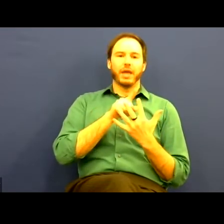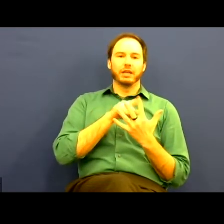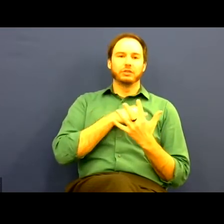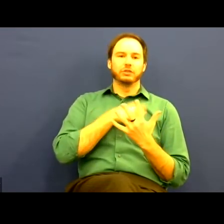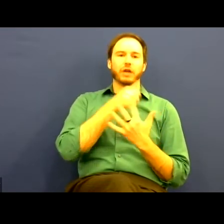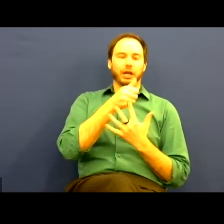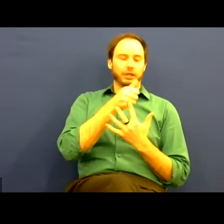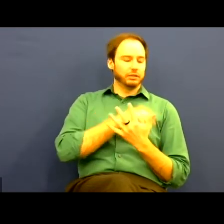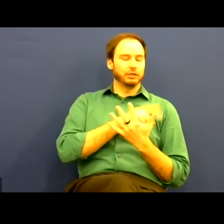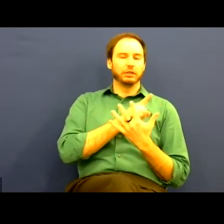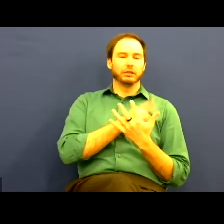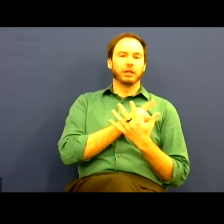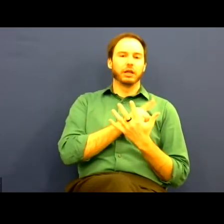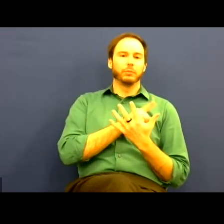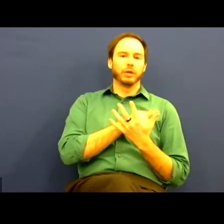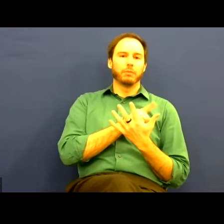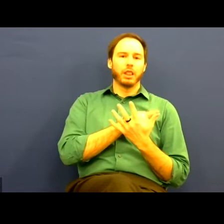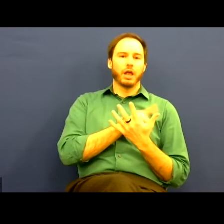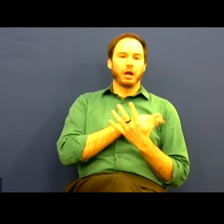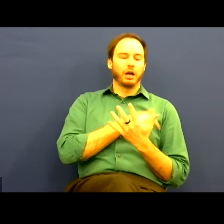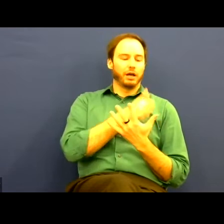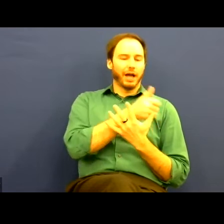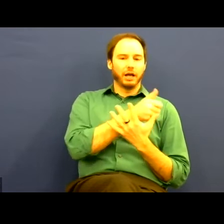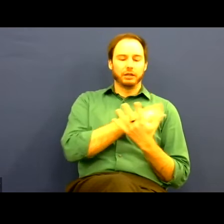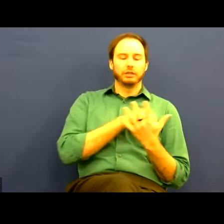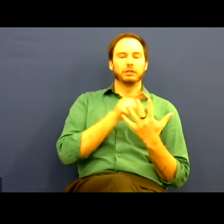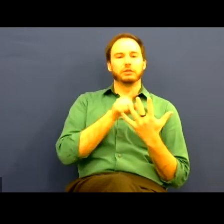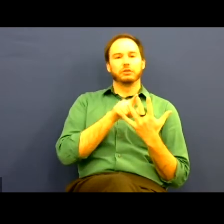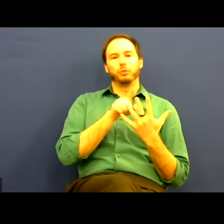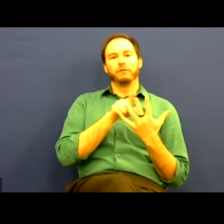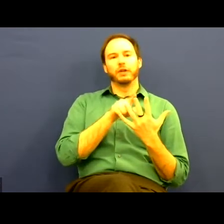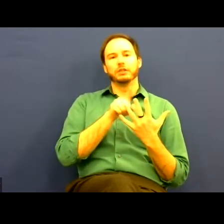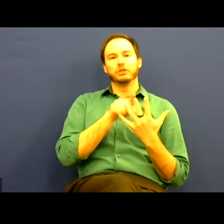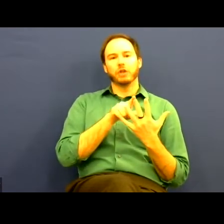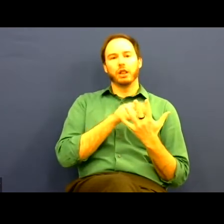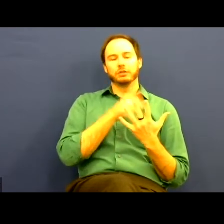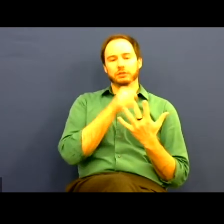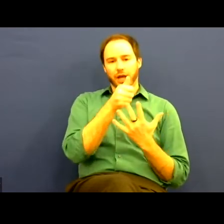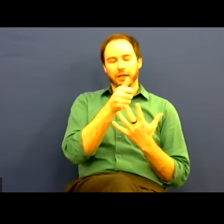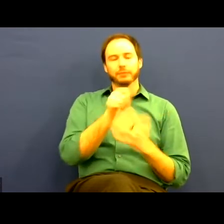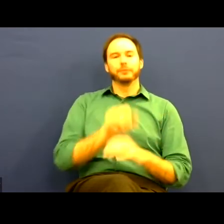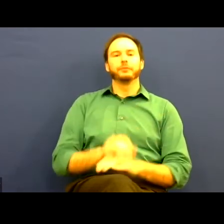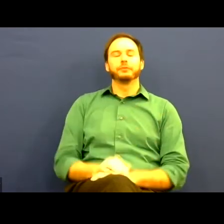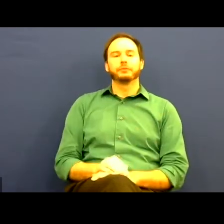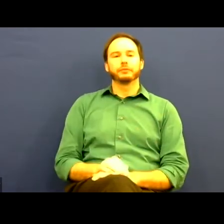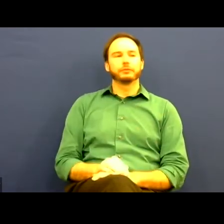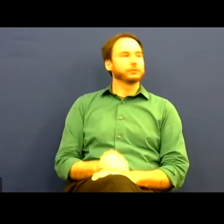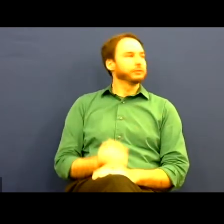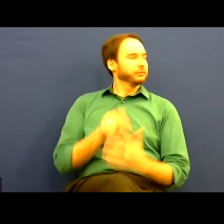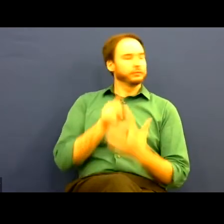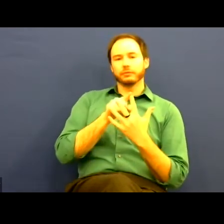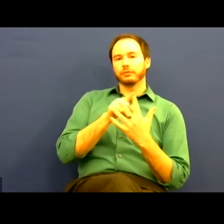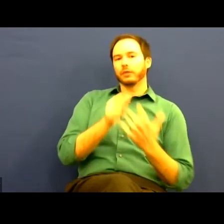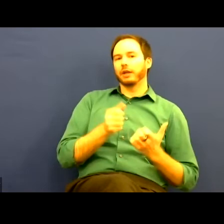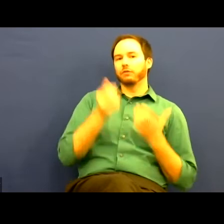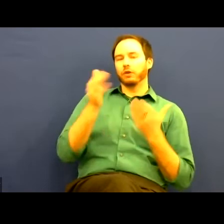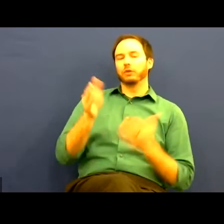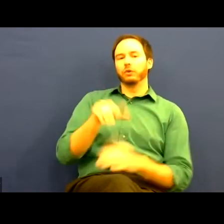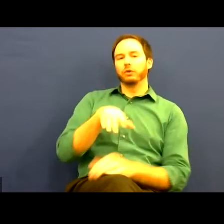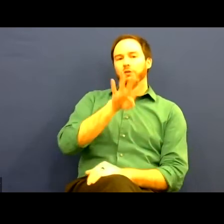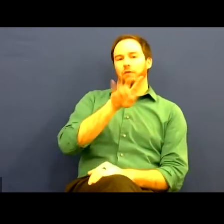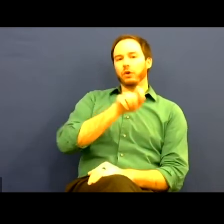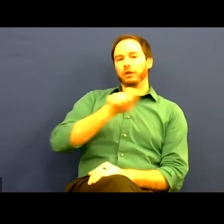Councilmember Page, Aye. Councilmember Belanca, Aye. Supervisor Schultz. Aye. Mr. Supervisor, I have resolution